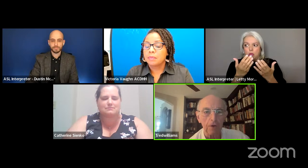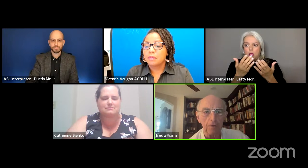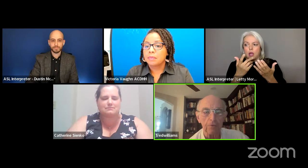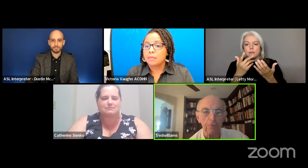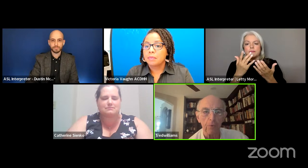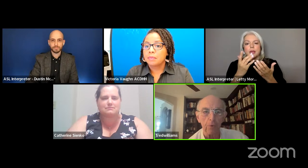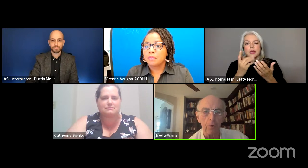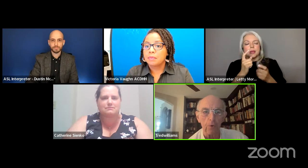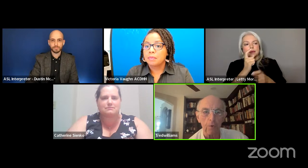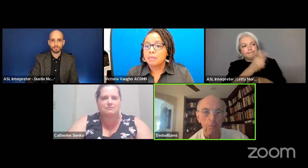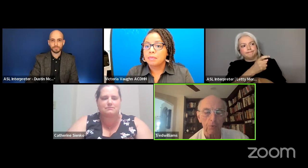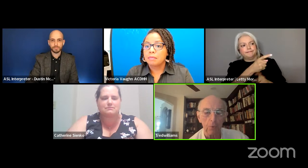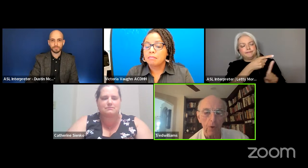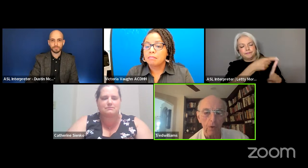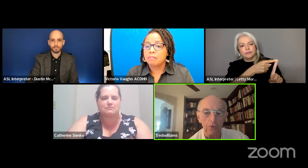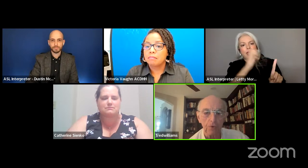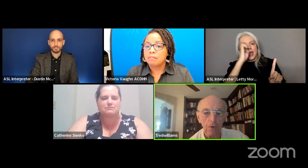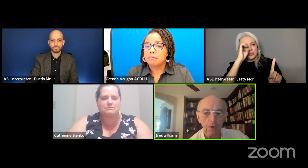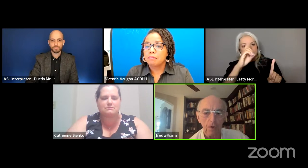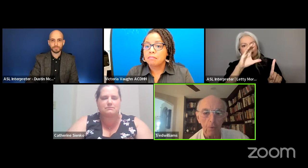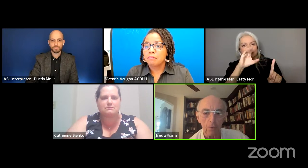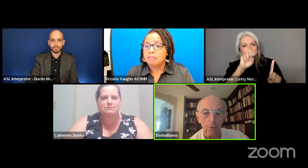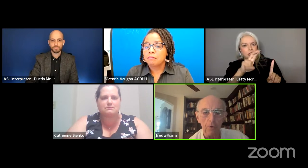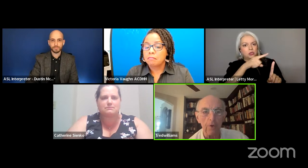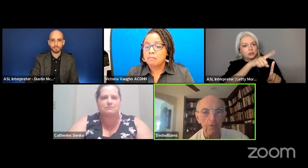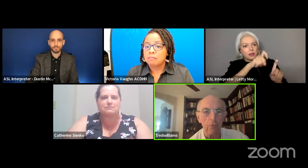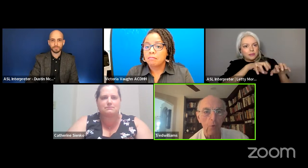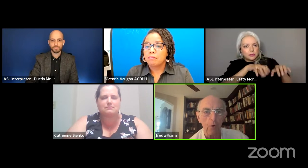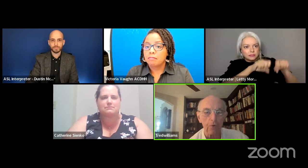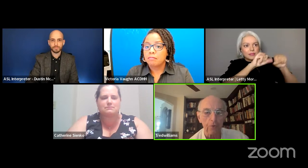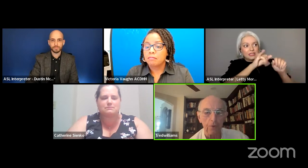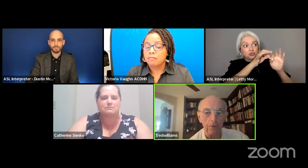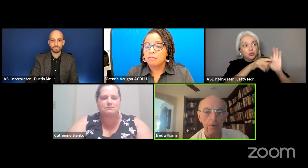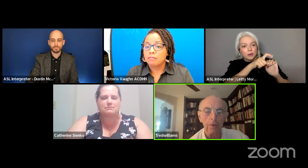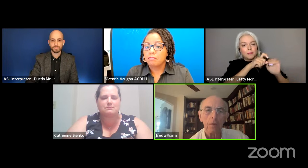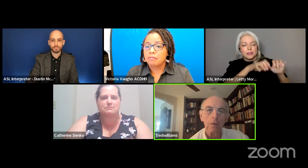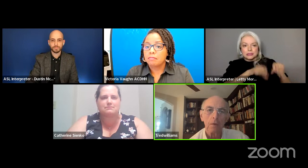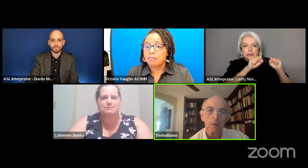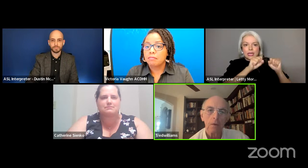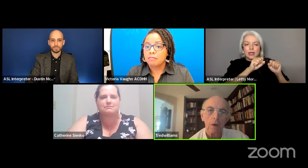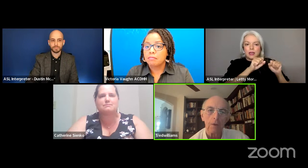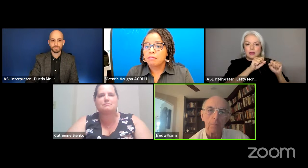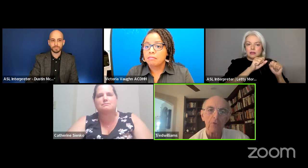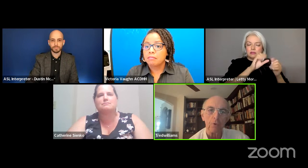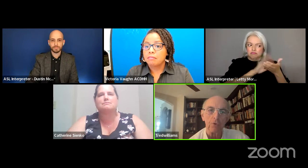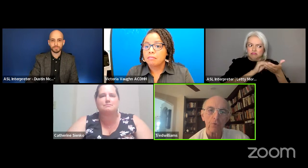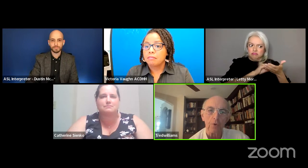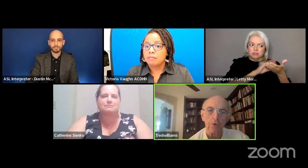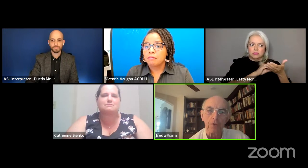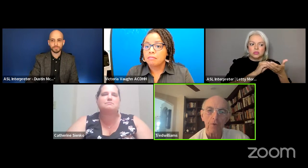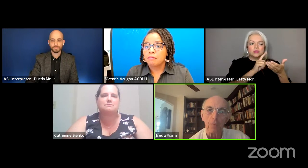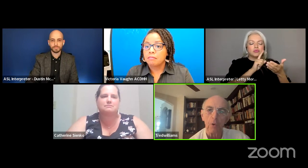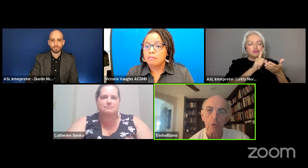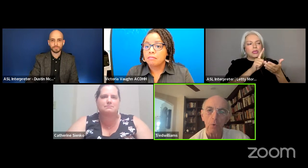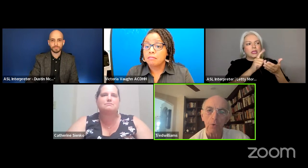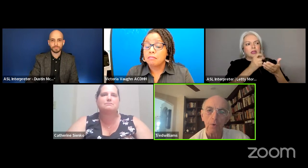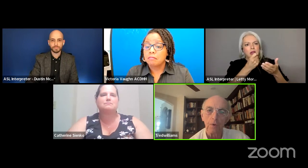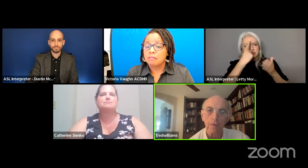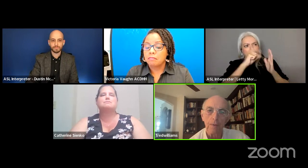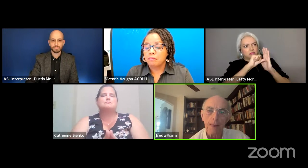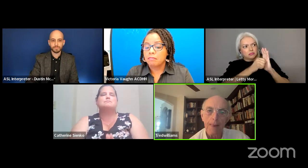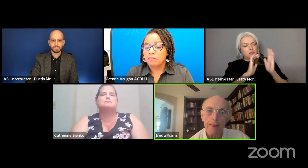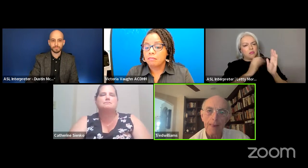education electives for Miss Welch that would reinforce the principles we're trying to